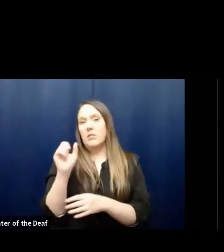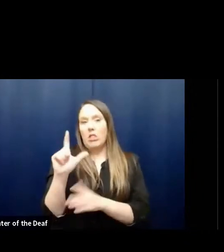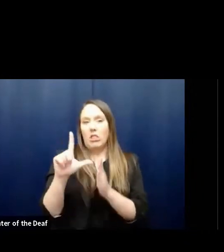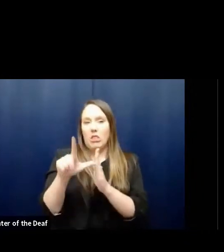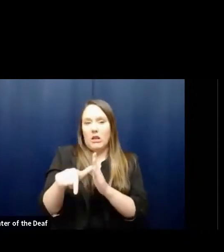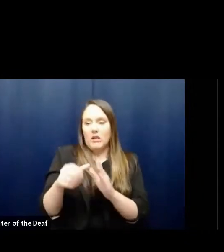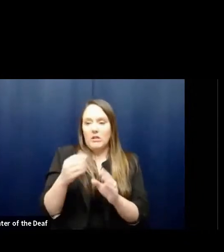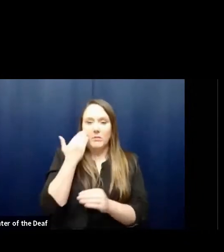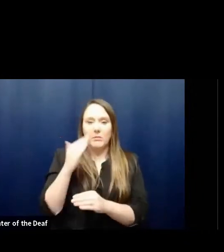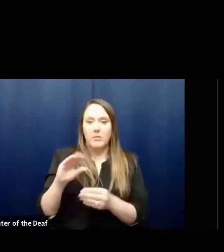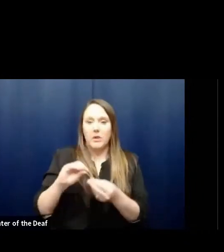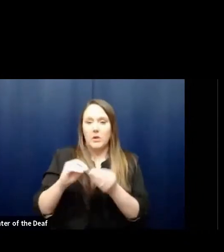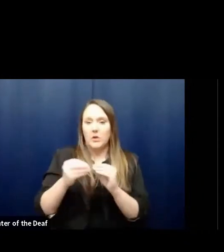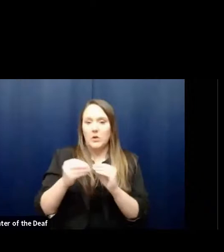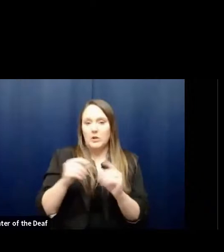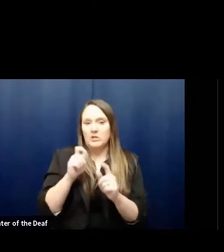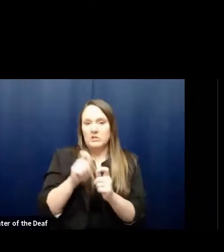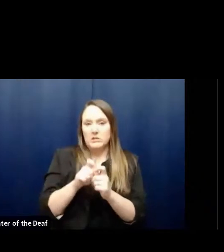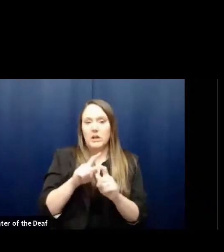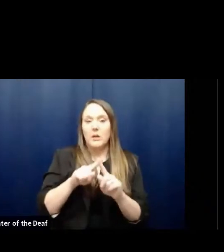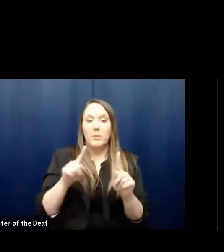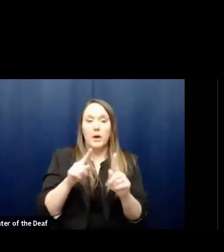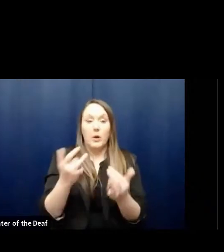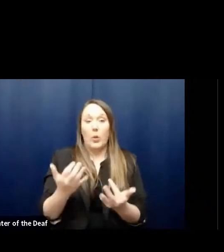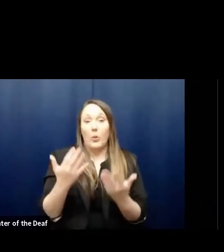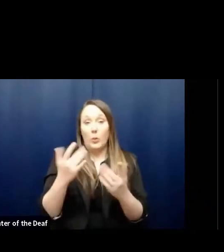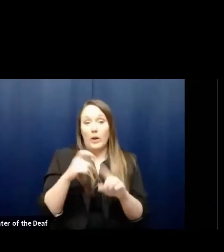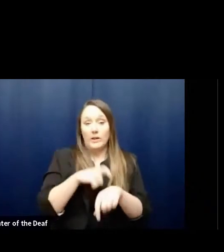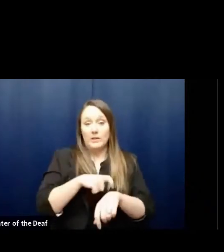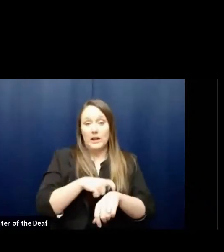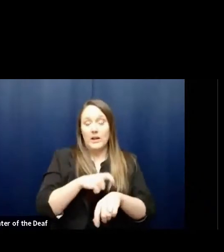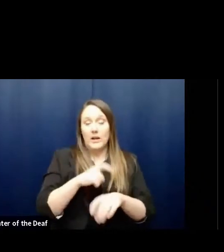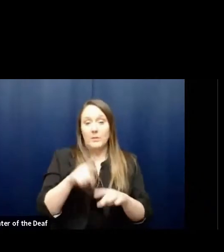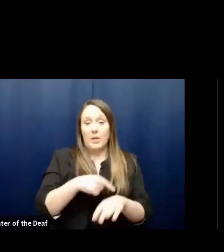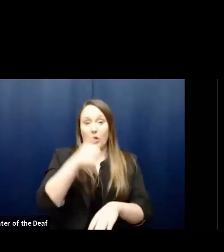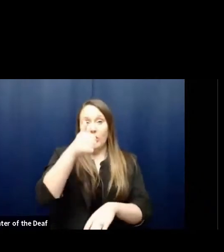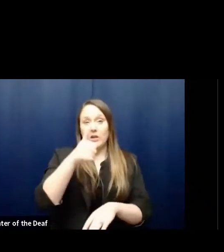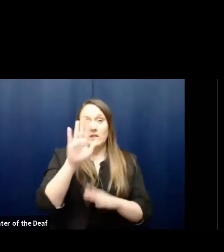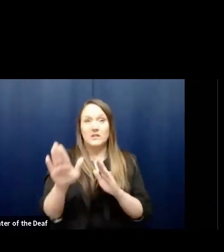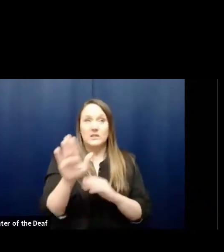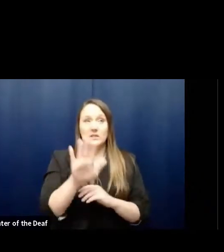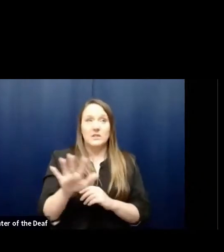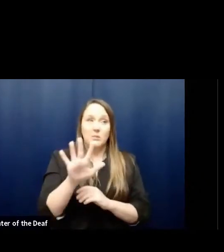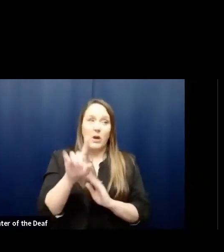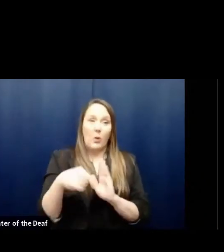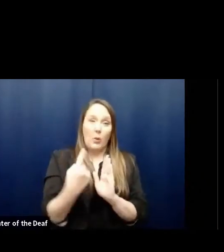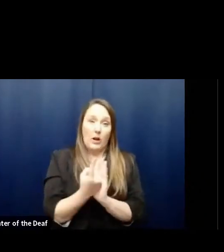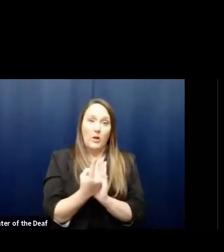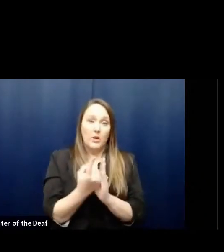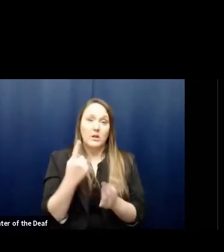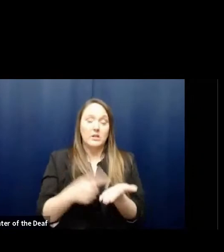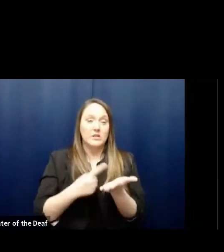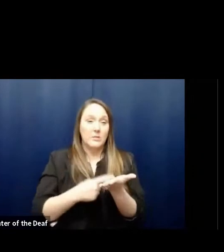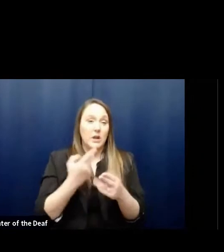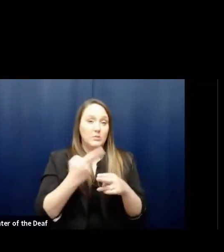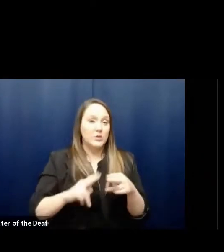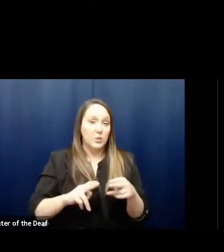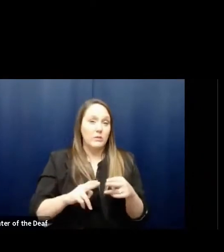head. But the longest wait is about an hour, and times it's shorter, but it's about an